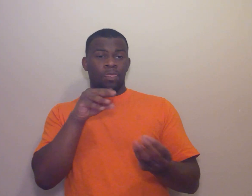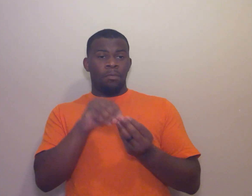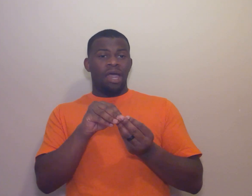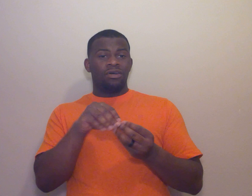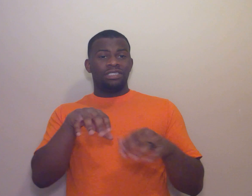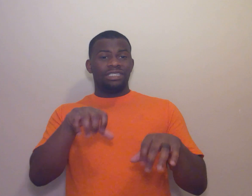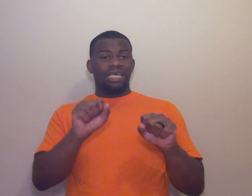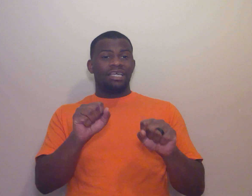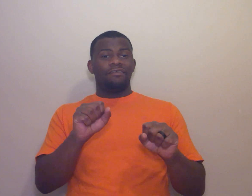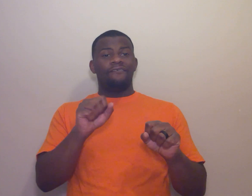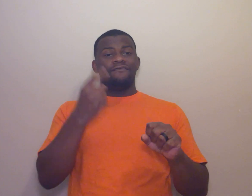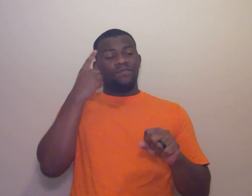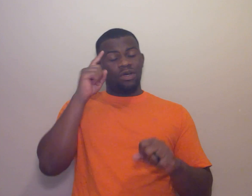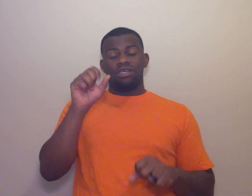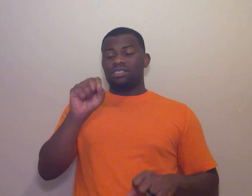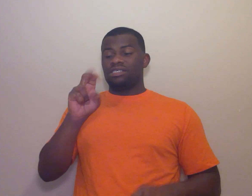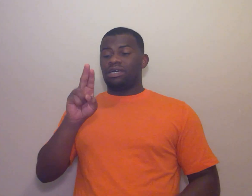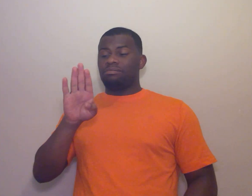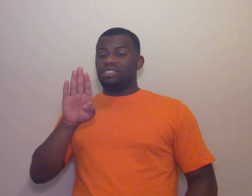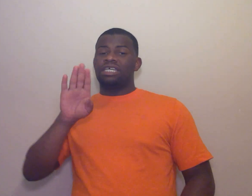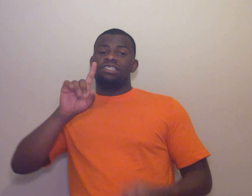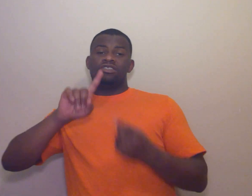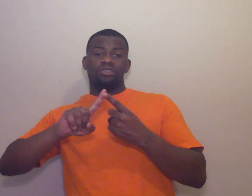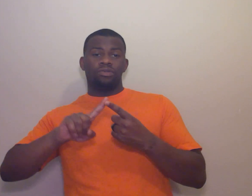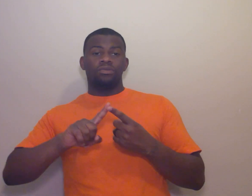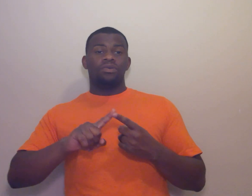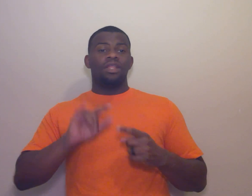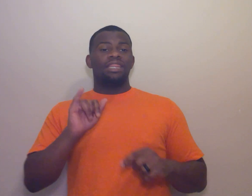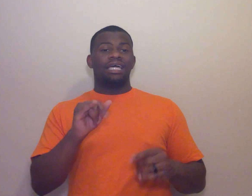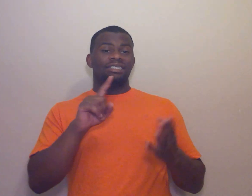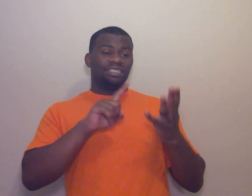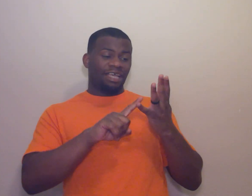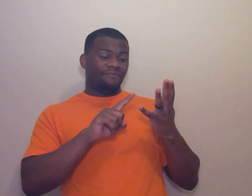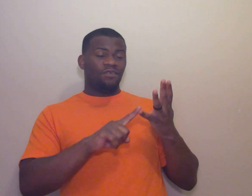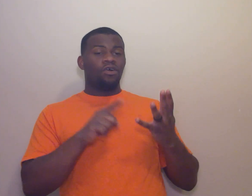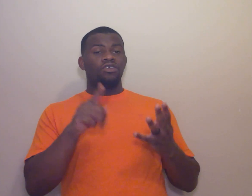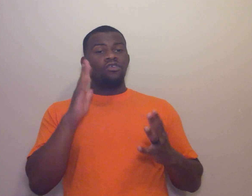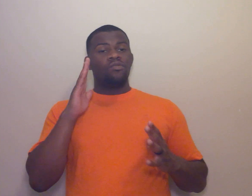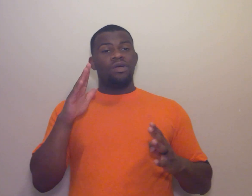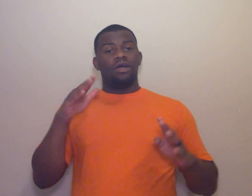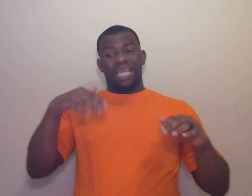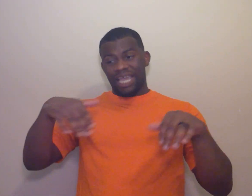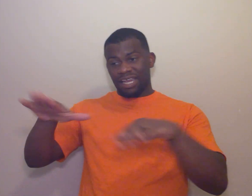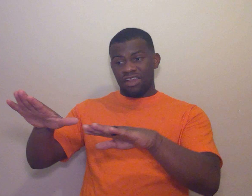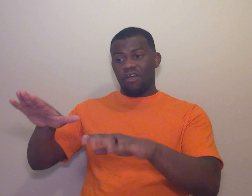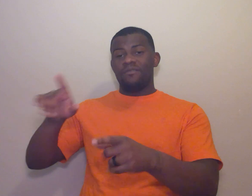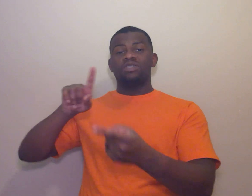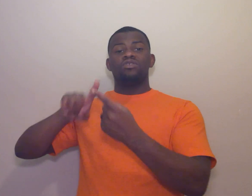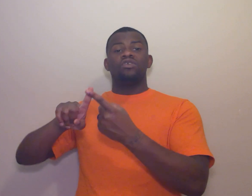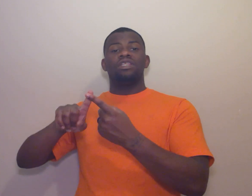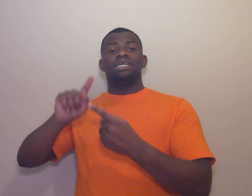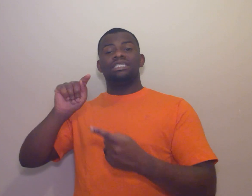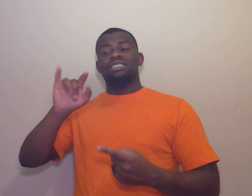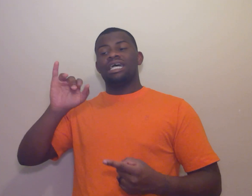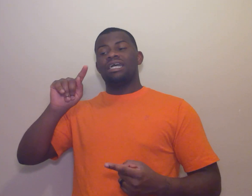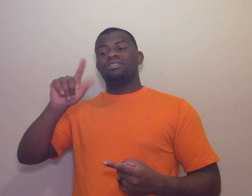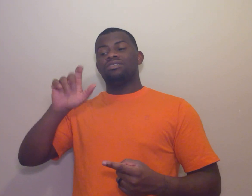under contract. All right, that's step 4, and you're going to get that over to the title company, and while they're doing their title search, you're going to start to